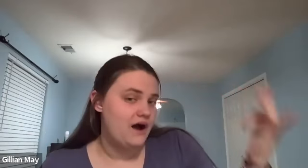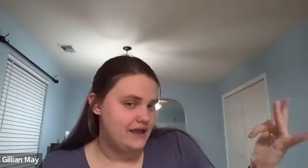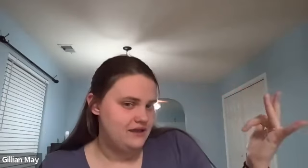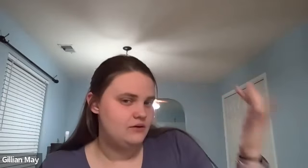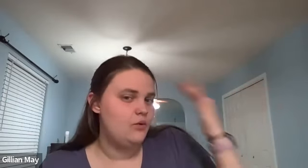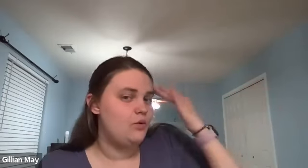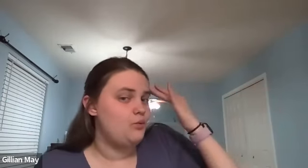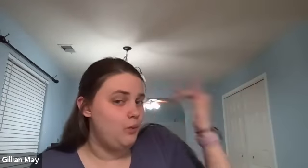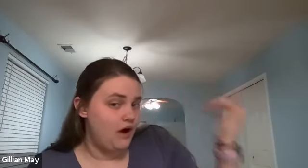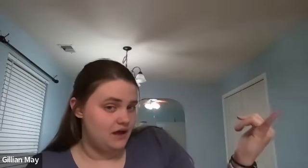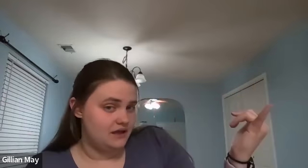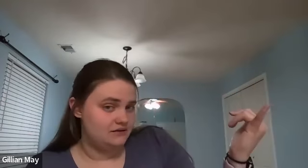why or why,